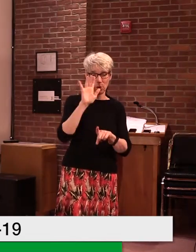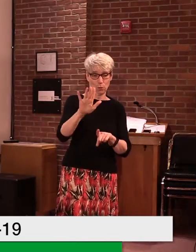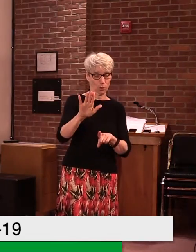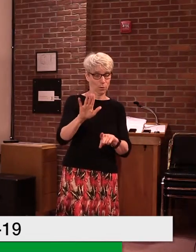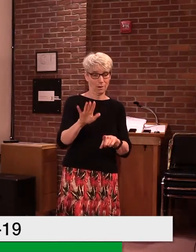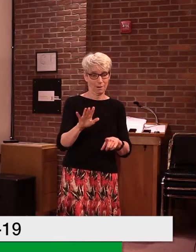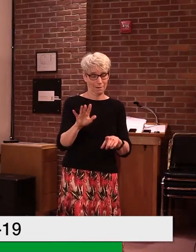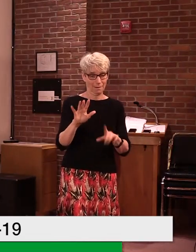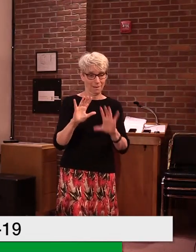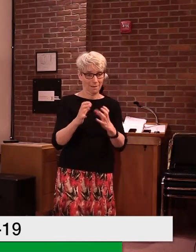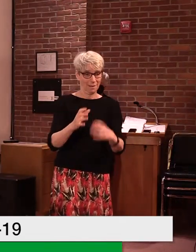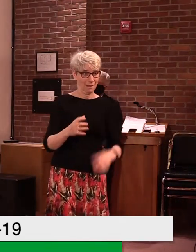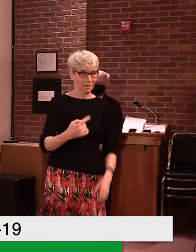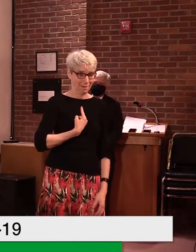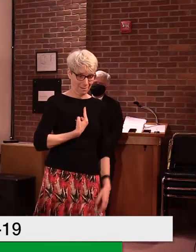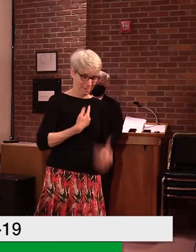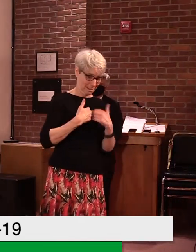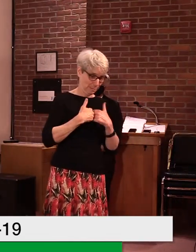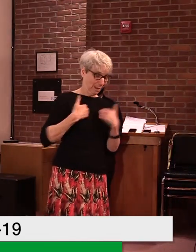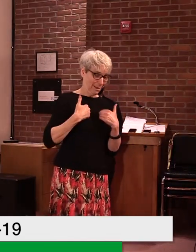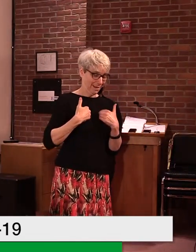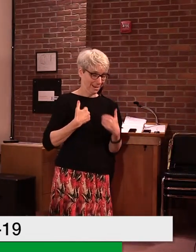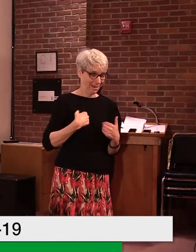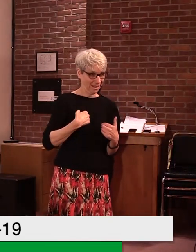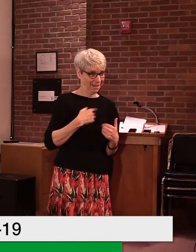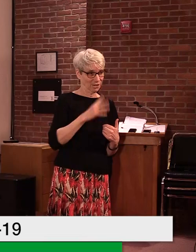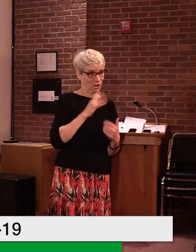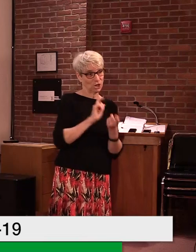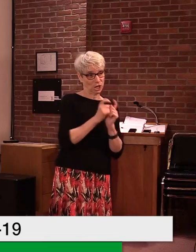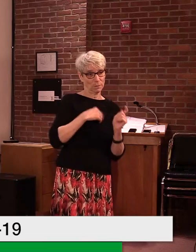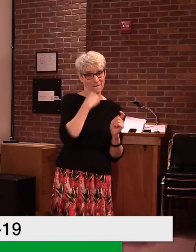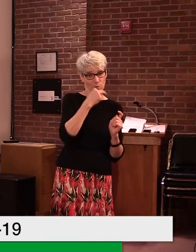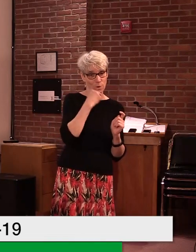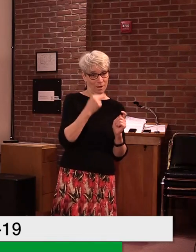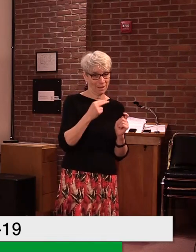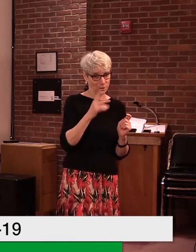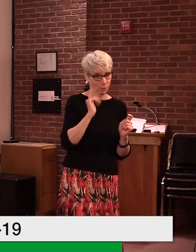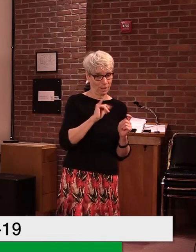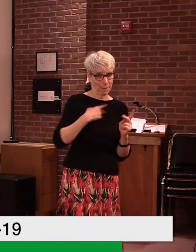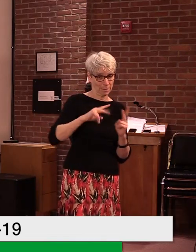Okay, if I'm schizophrenic, can I just pretend that I'm another person?